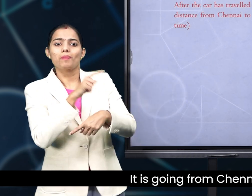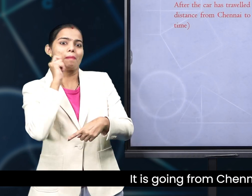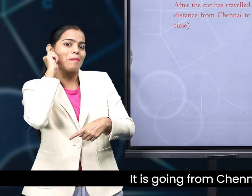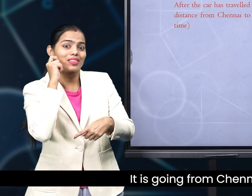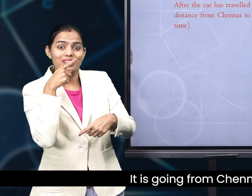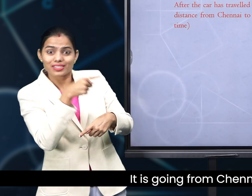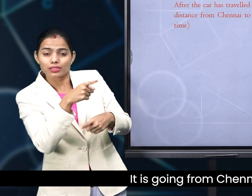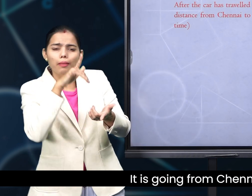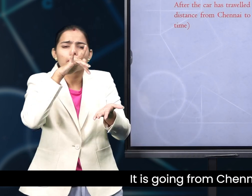Coimbatore.